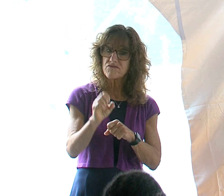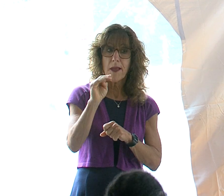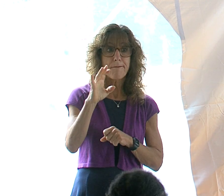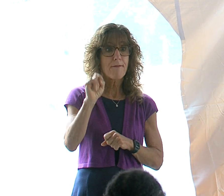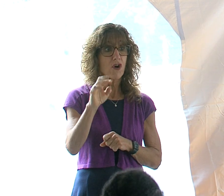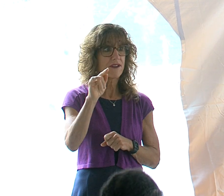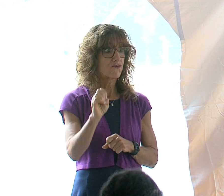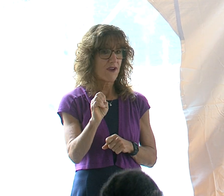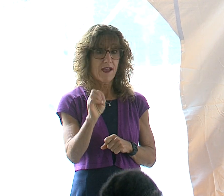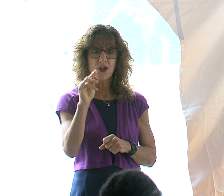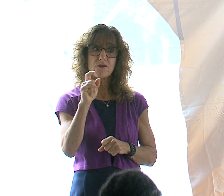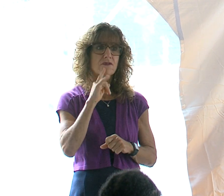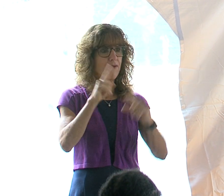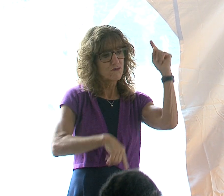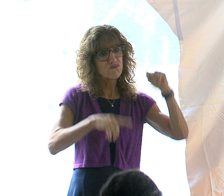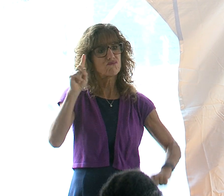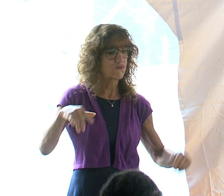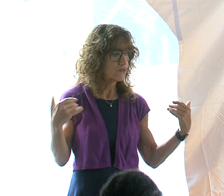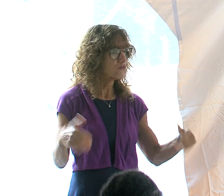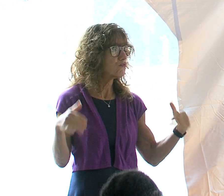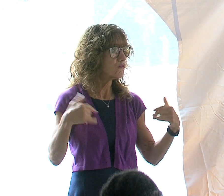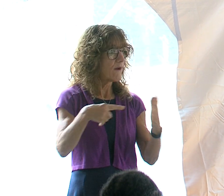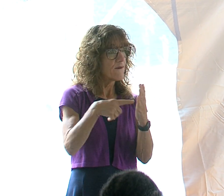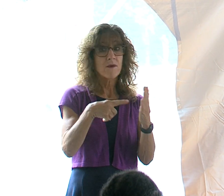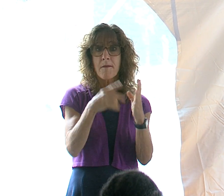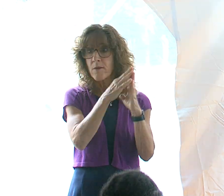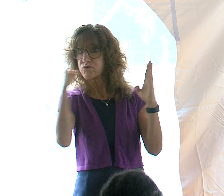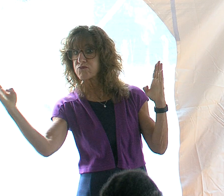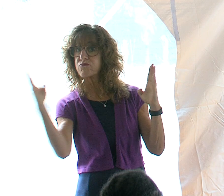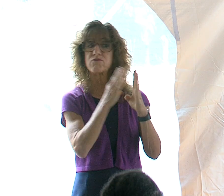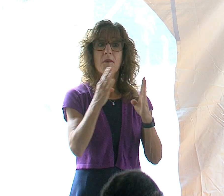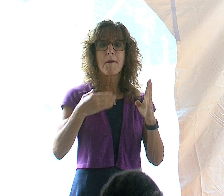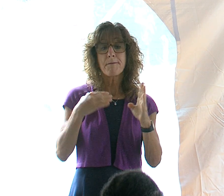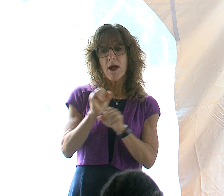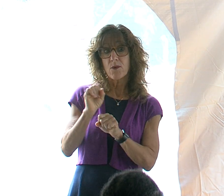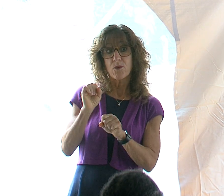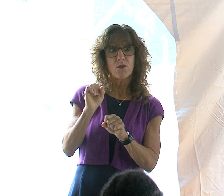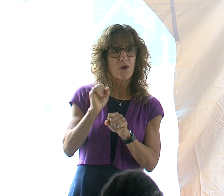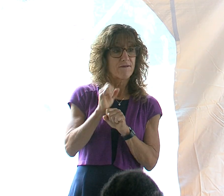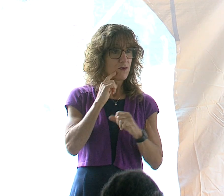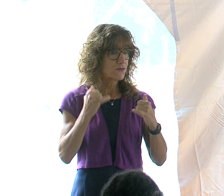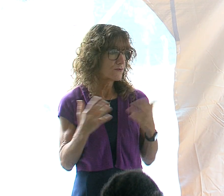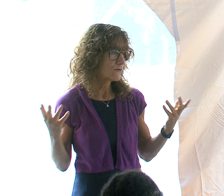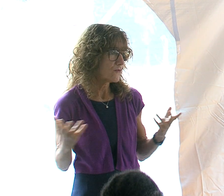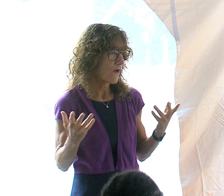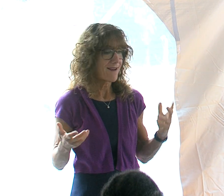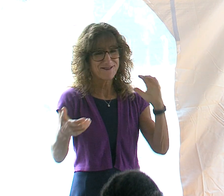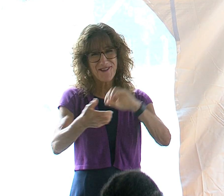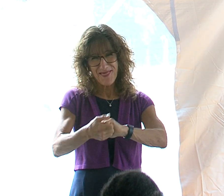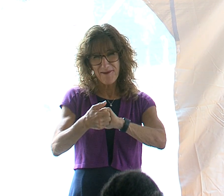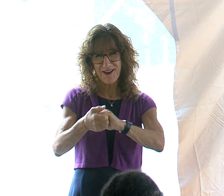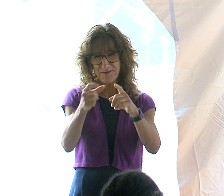units. So it really spreads the gamut of affordability. My word for today is